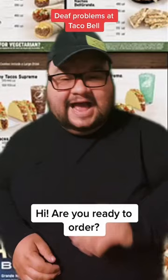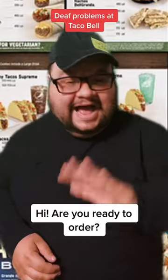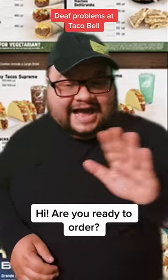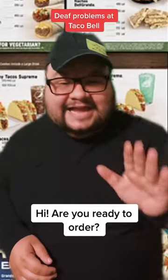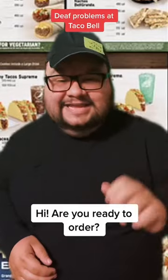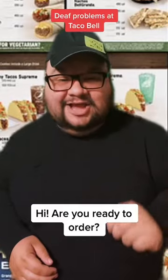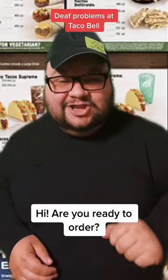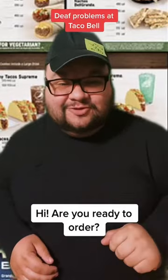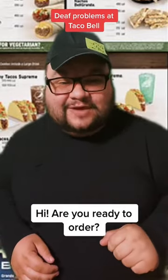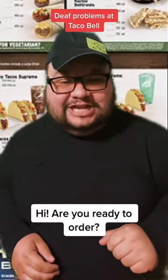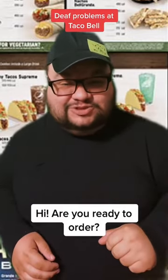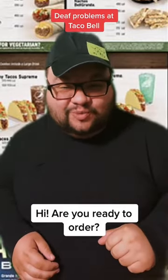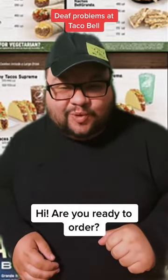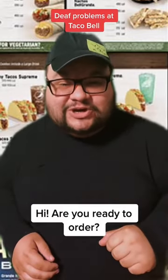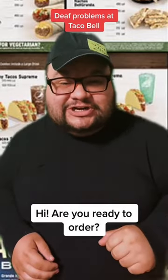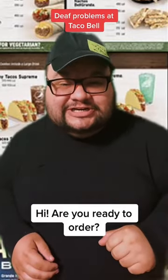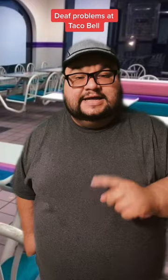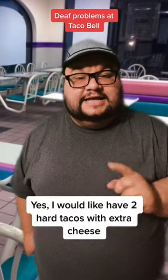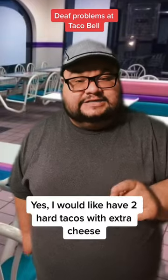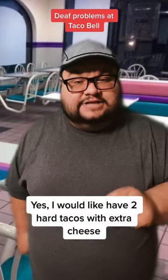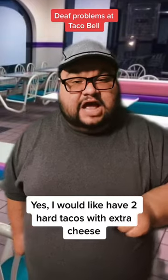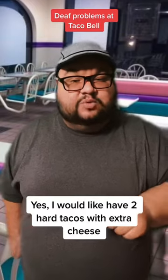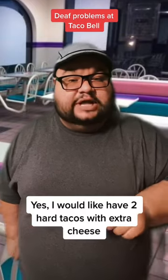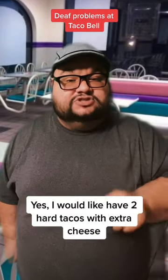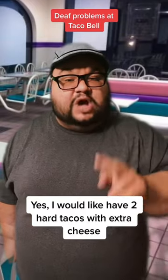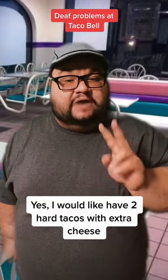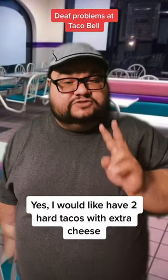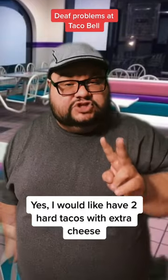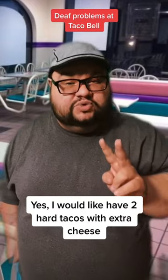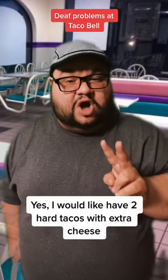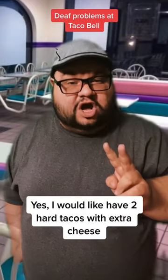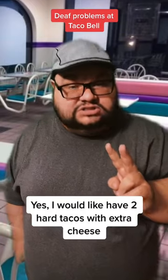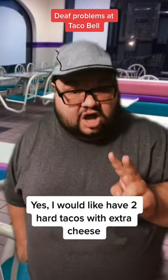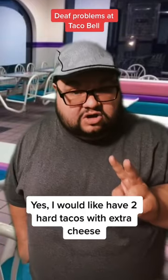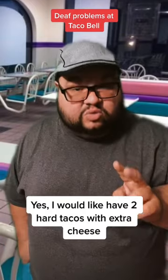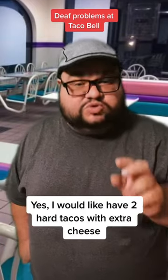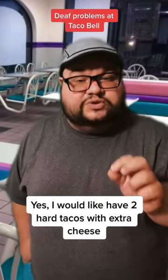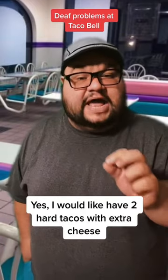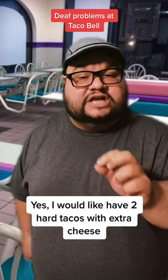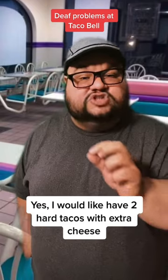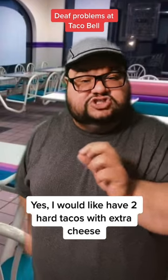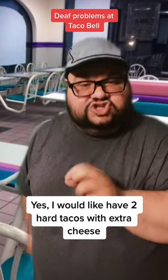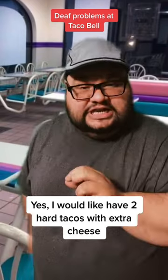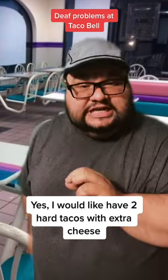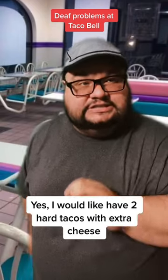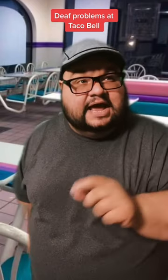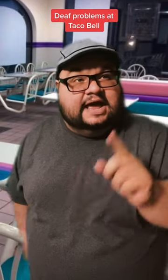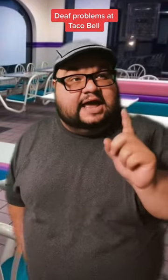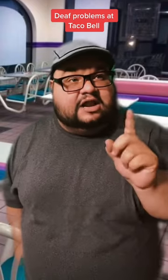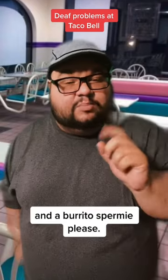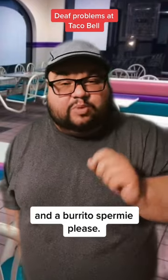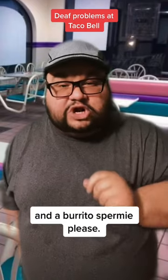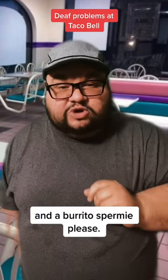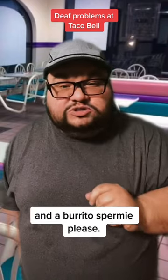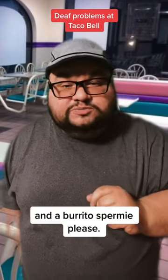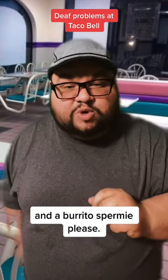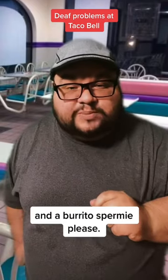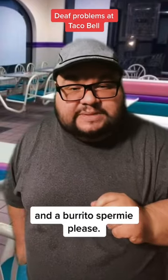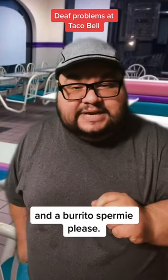Hi! Are you ready to order? Yes, I would like to have two hot tacos with extra cheese and a birdie or spermie, please.